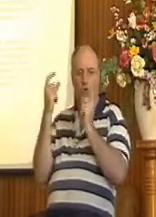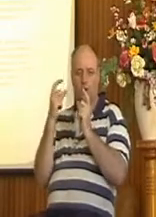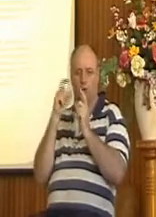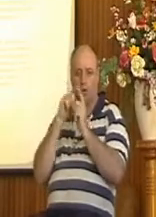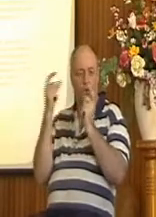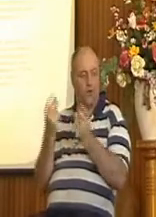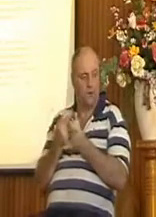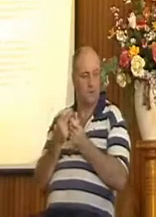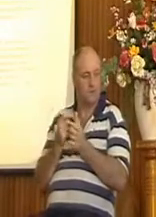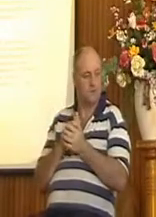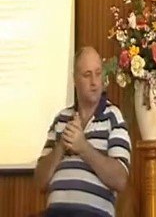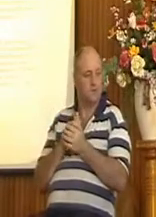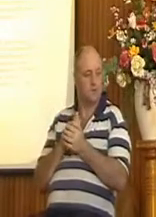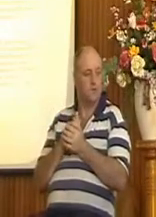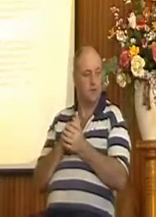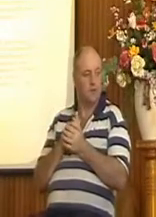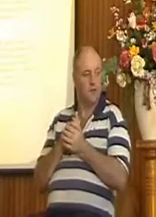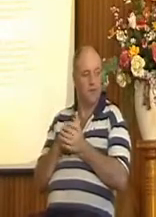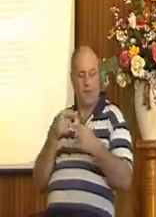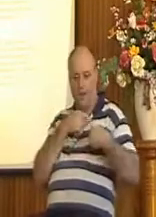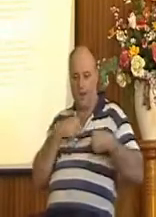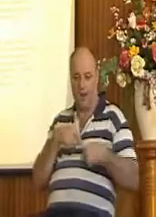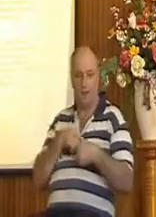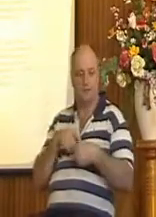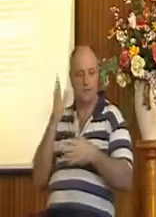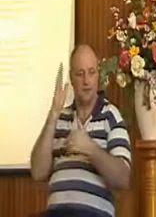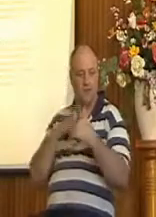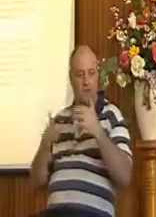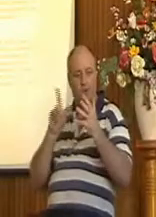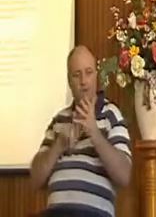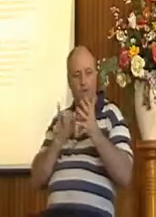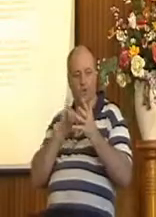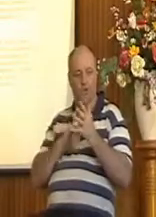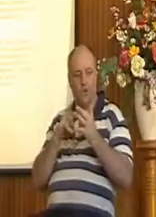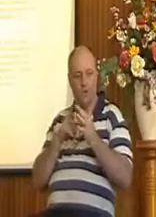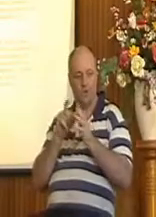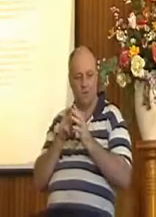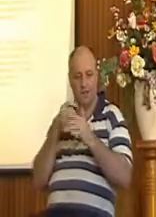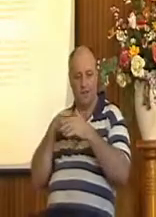heart is never used in Scripture